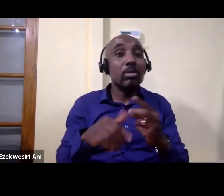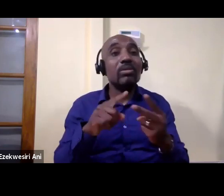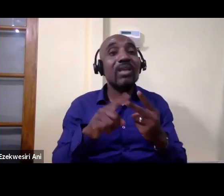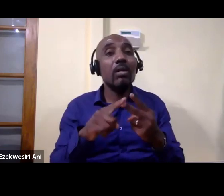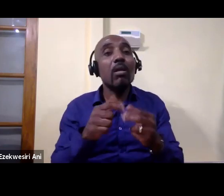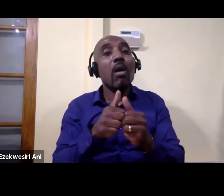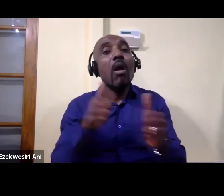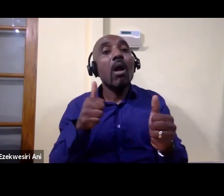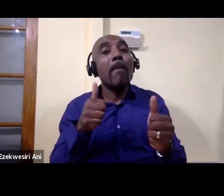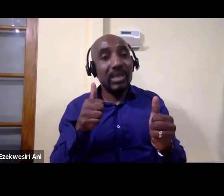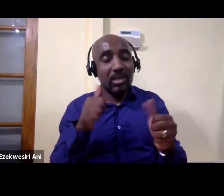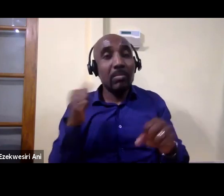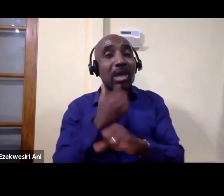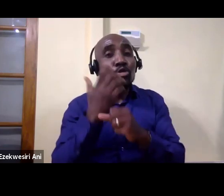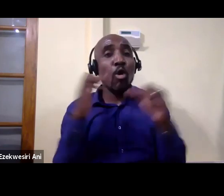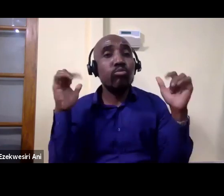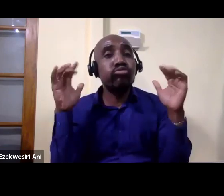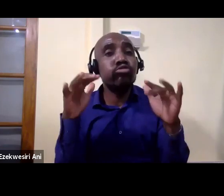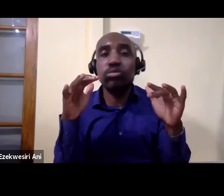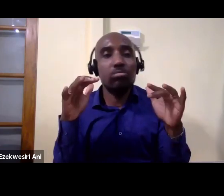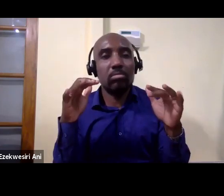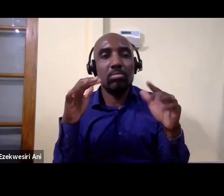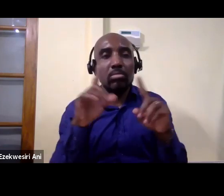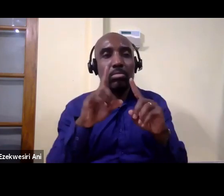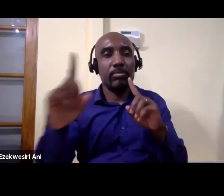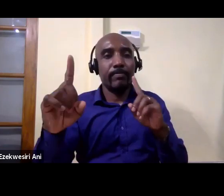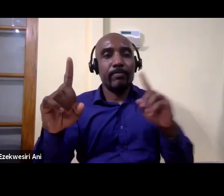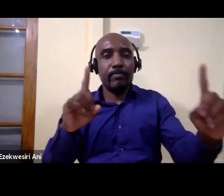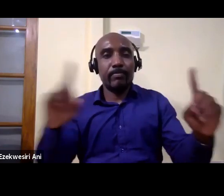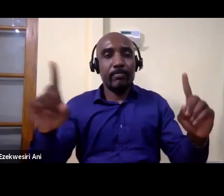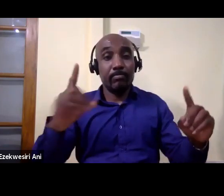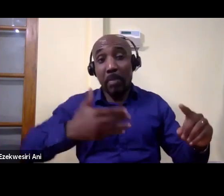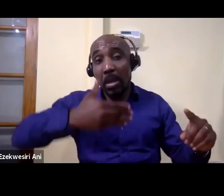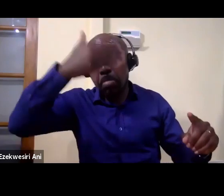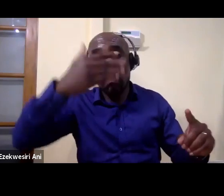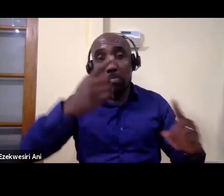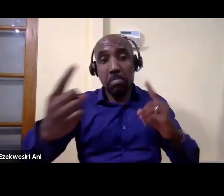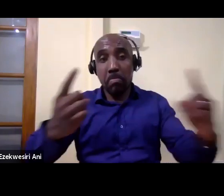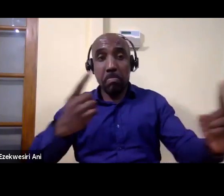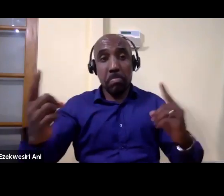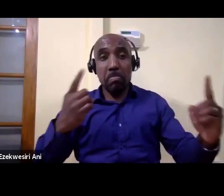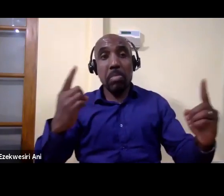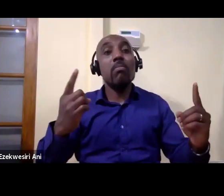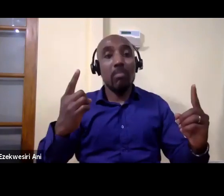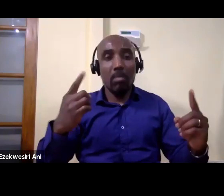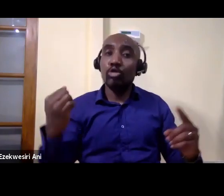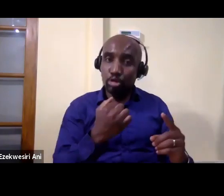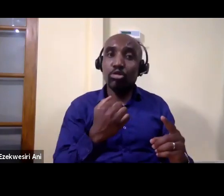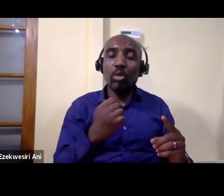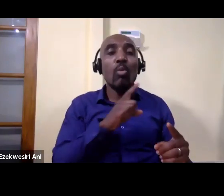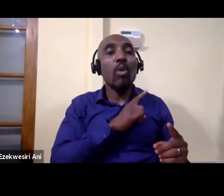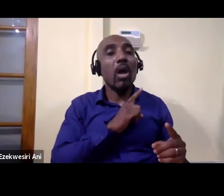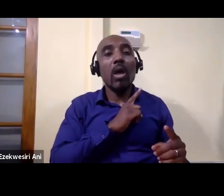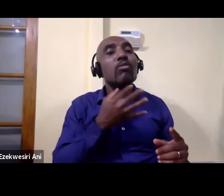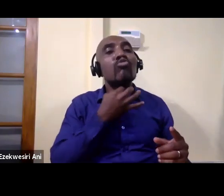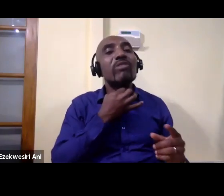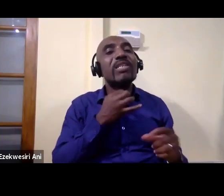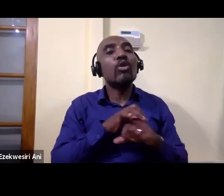not overcrowded, that people can work in reasonable separation from their colleagues, so they're not at risk of being exposed